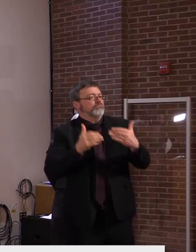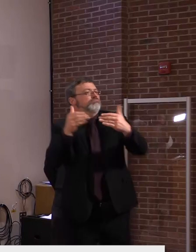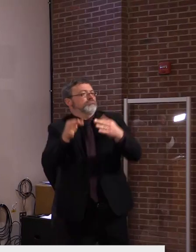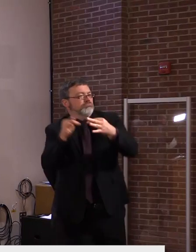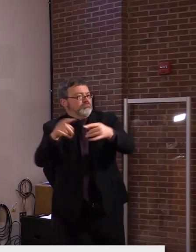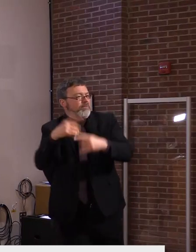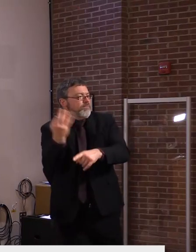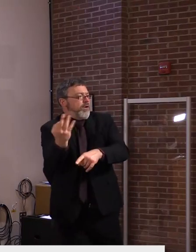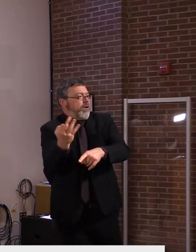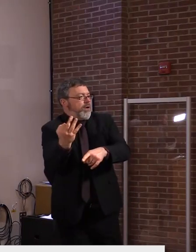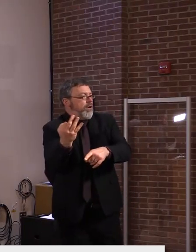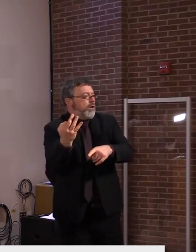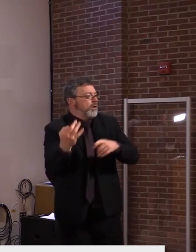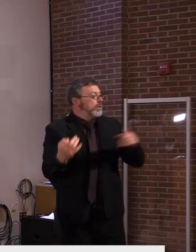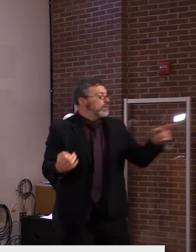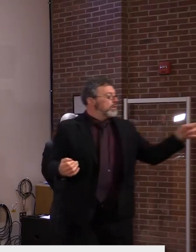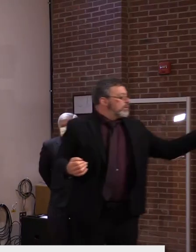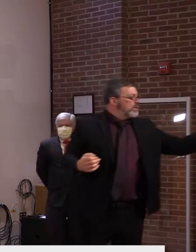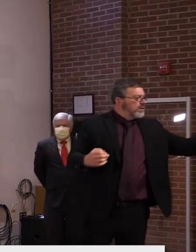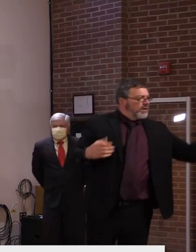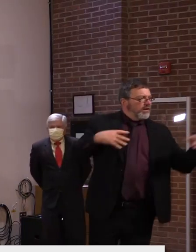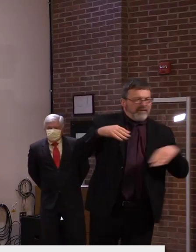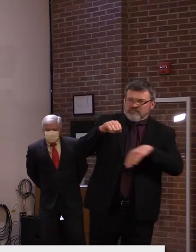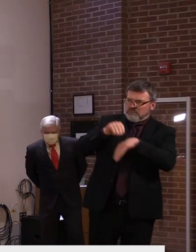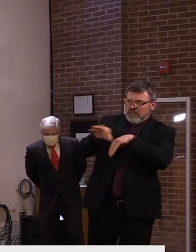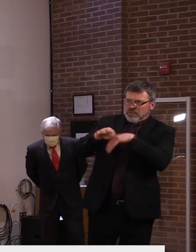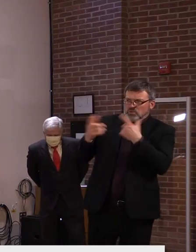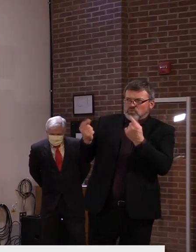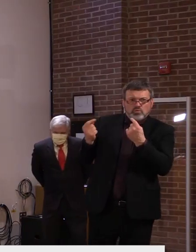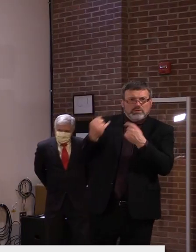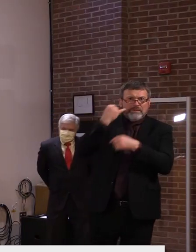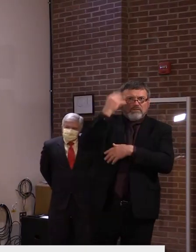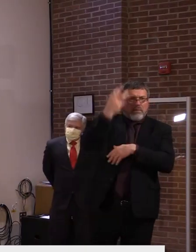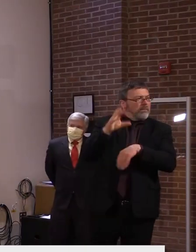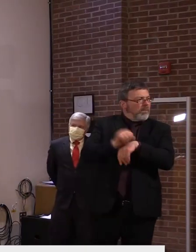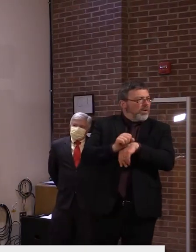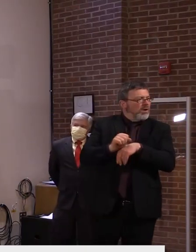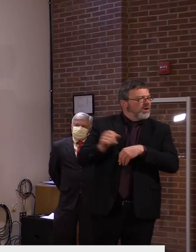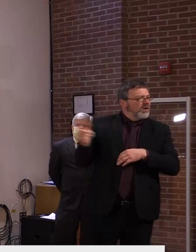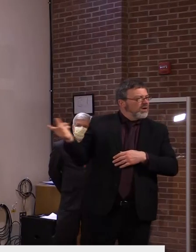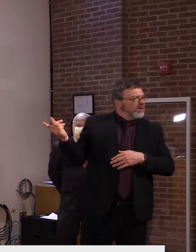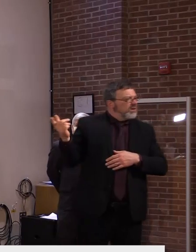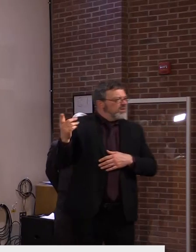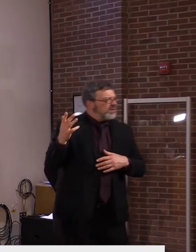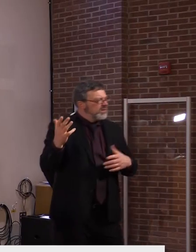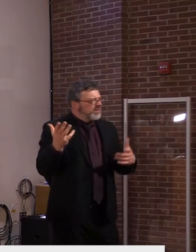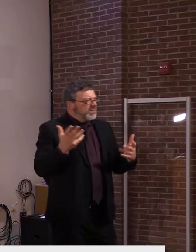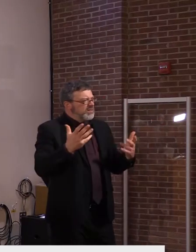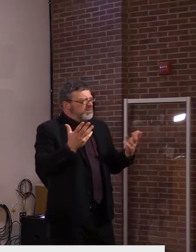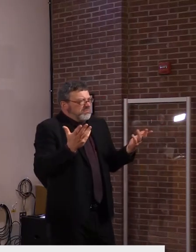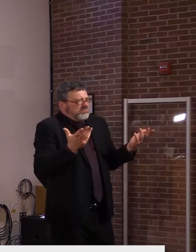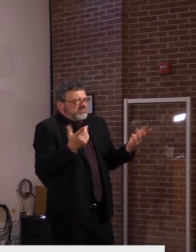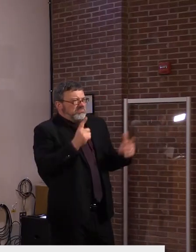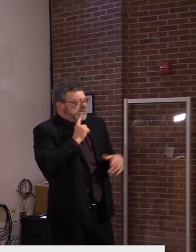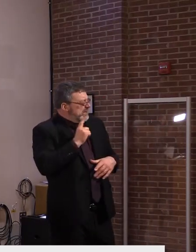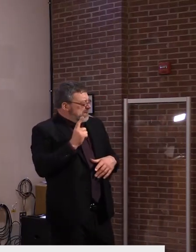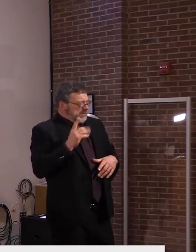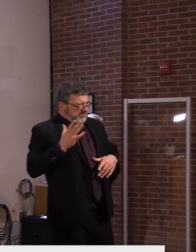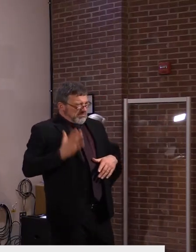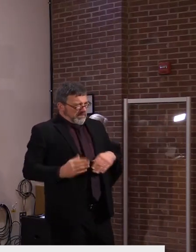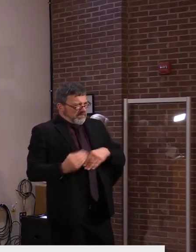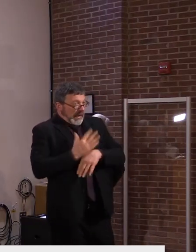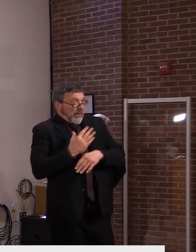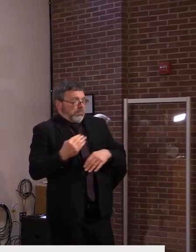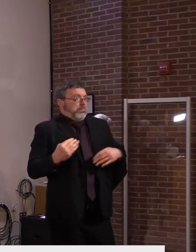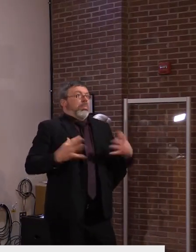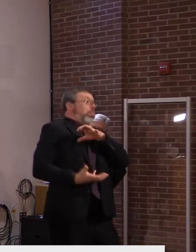absolutely. Yeah. I mean, again, most people are not totally debilitated by side effects, and we're finding that the third dose, the